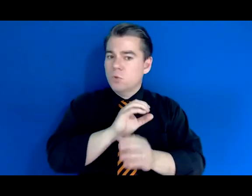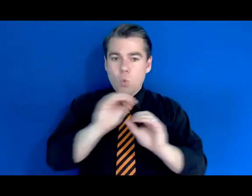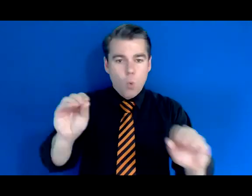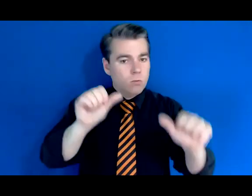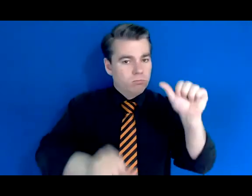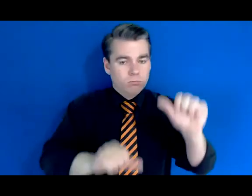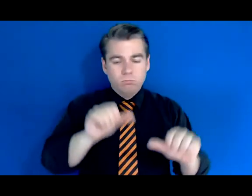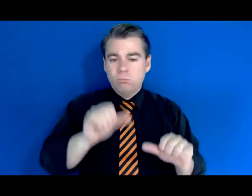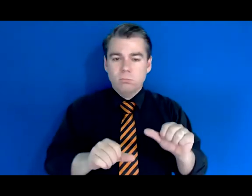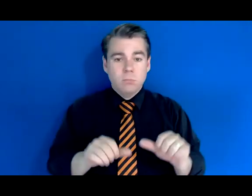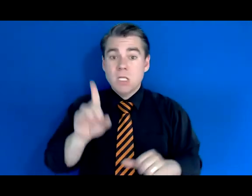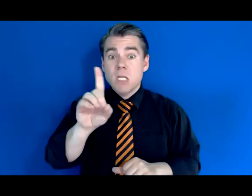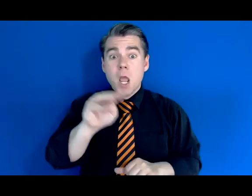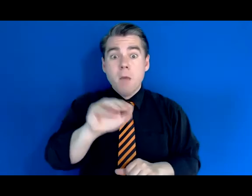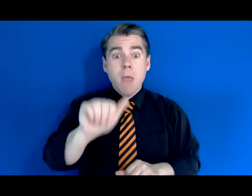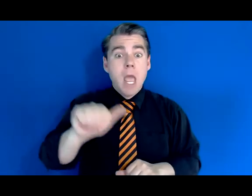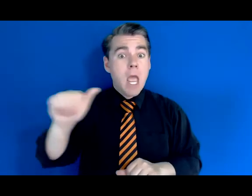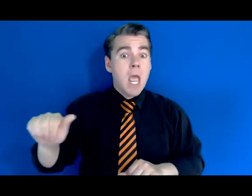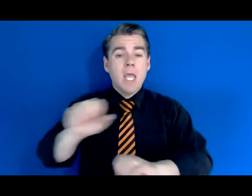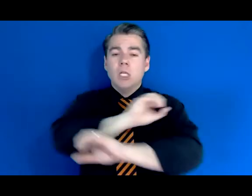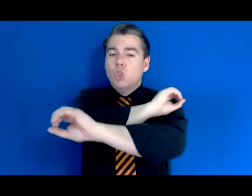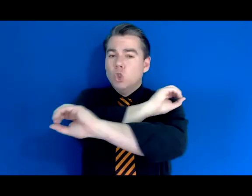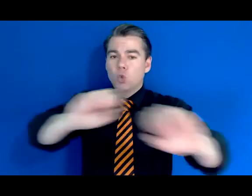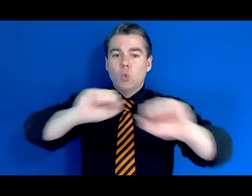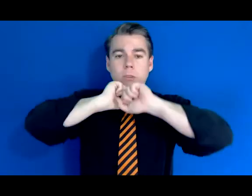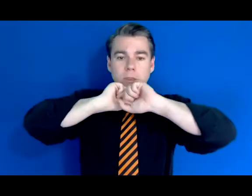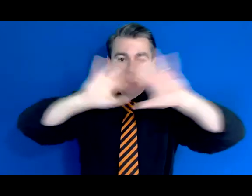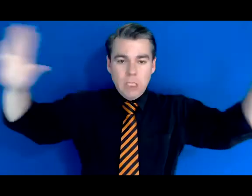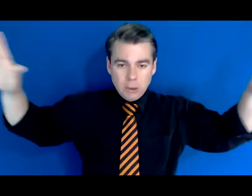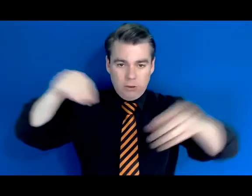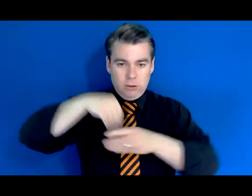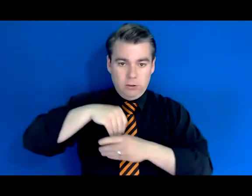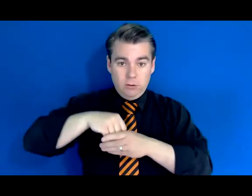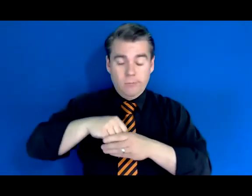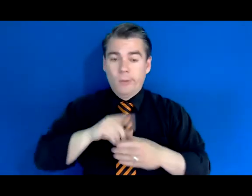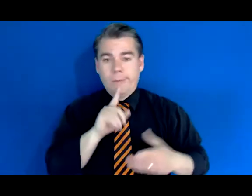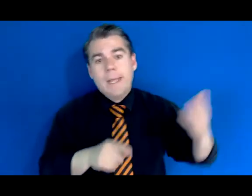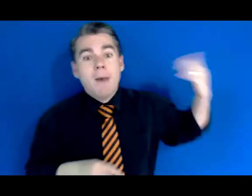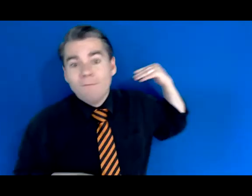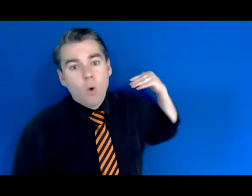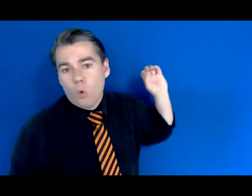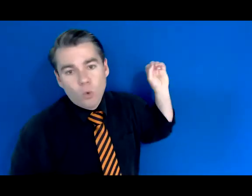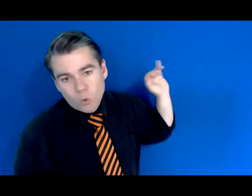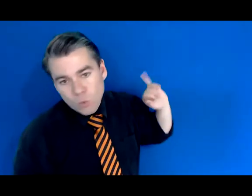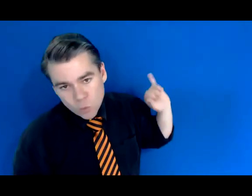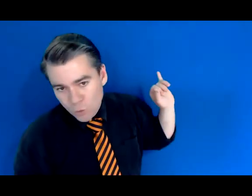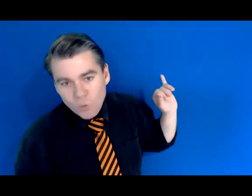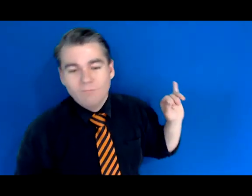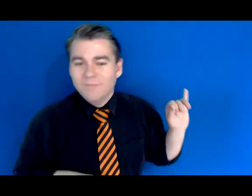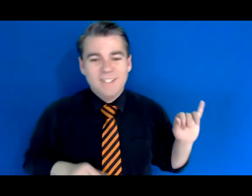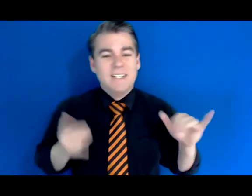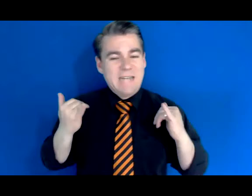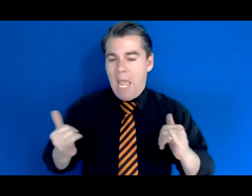no DMAA in any Plexus product, nor has there ever been. And now clearly there is no